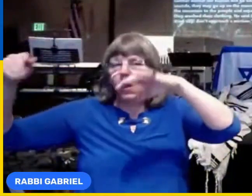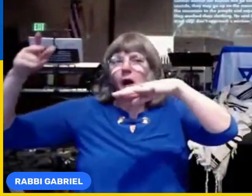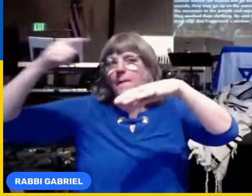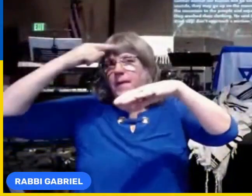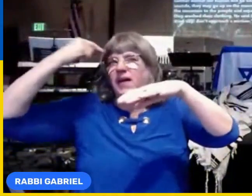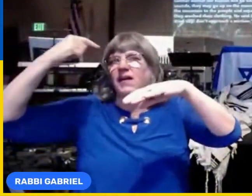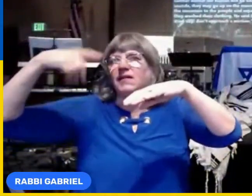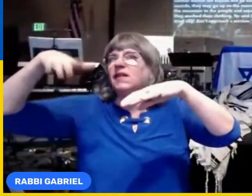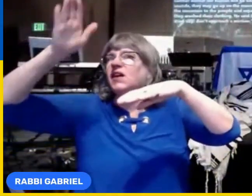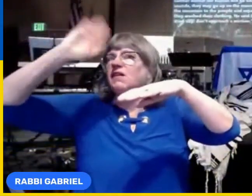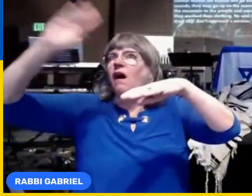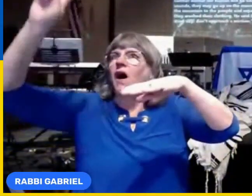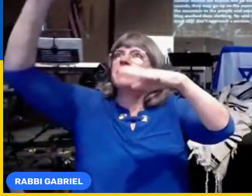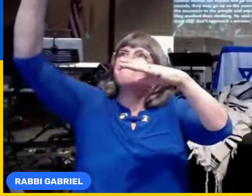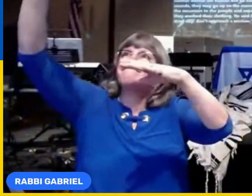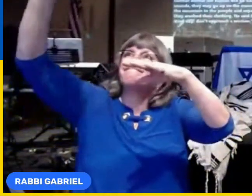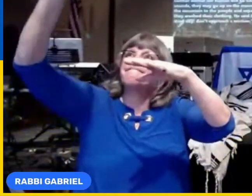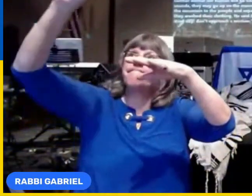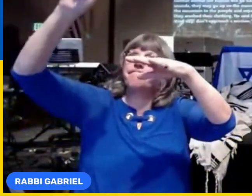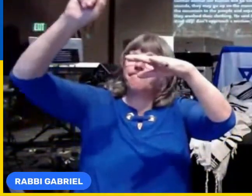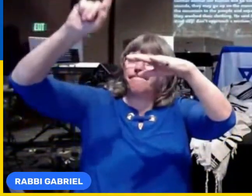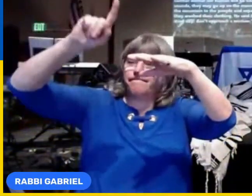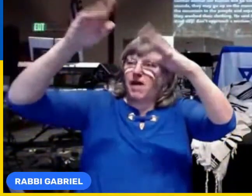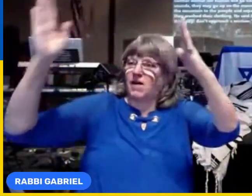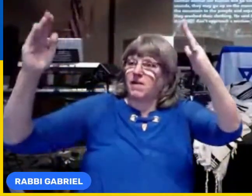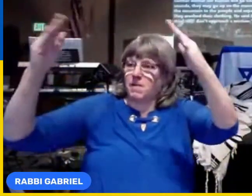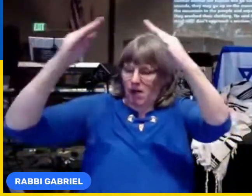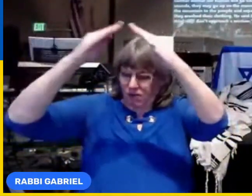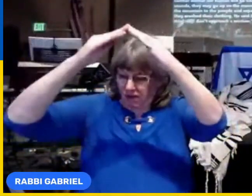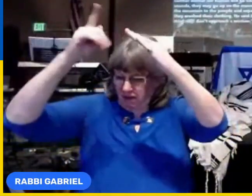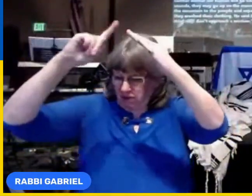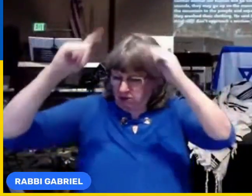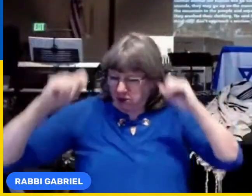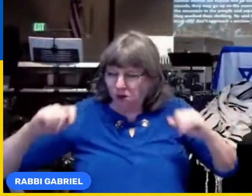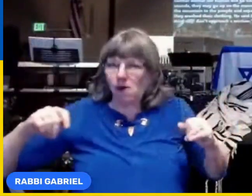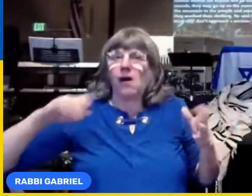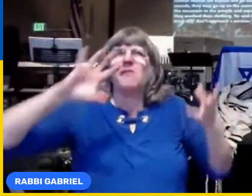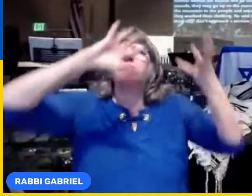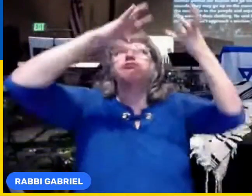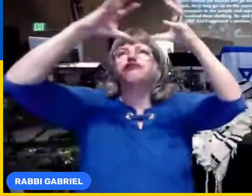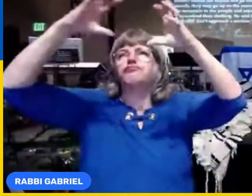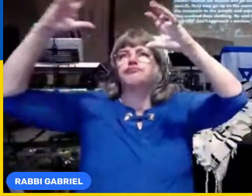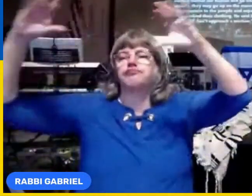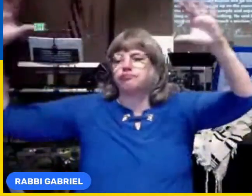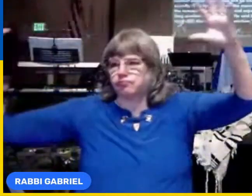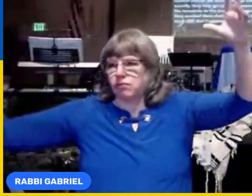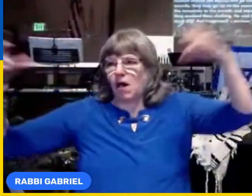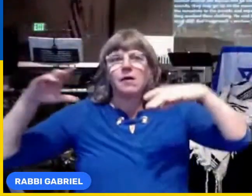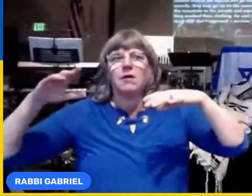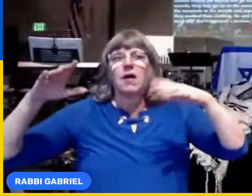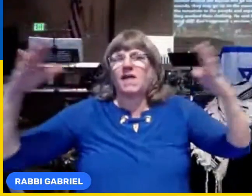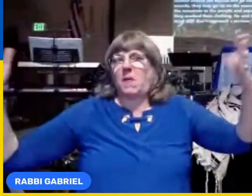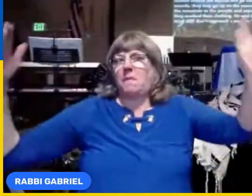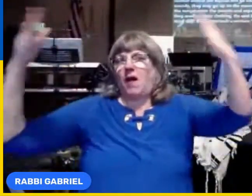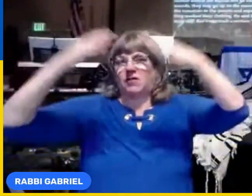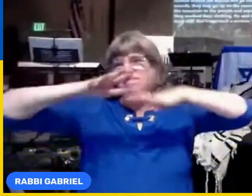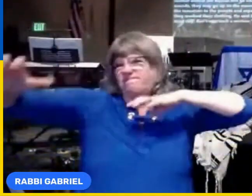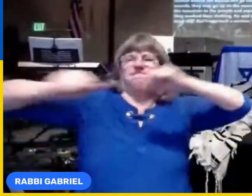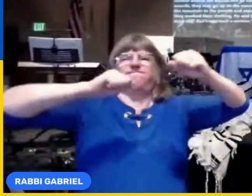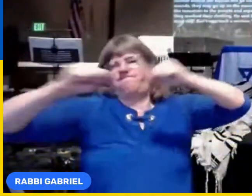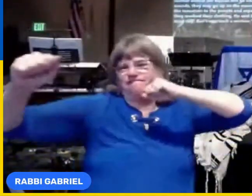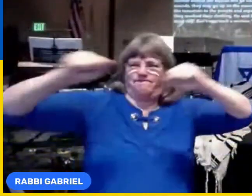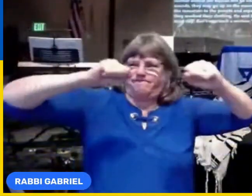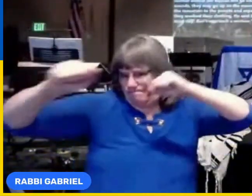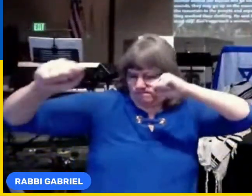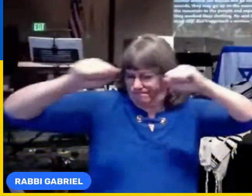descended onto it in fire. Its smoke went up like the smoke from a furnace, and the whole mountain shook